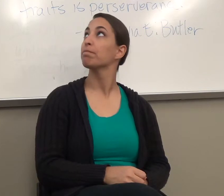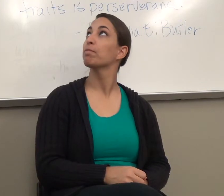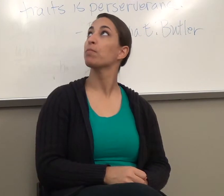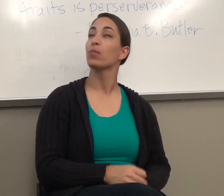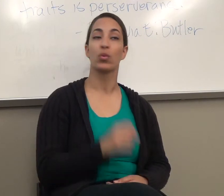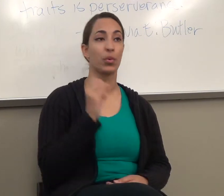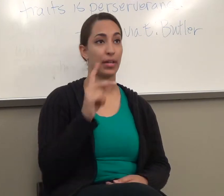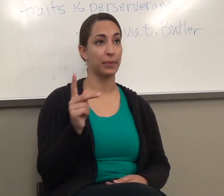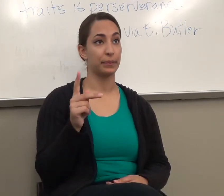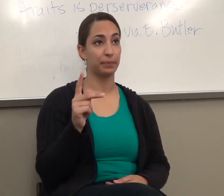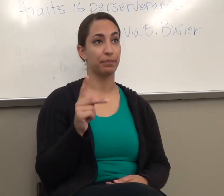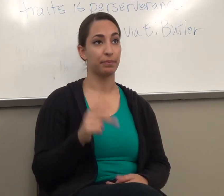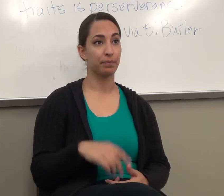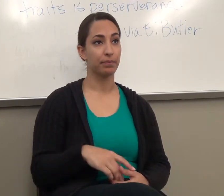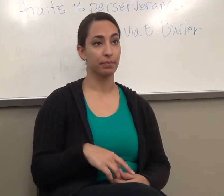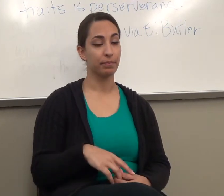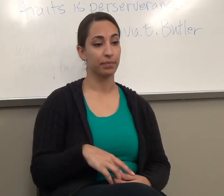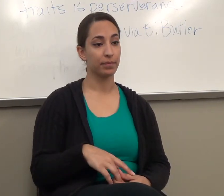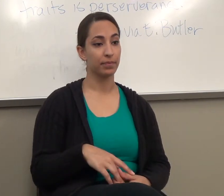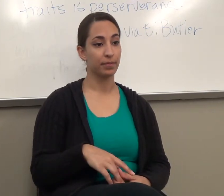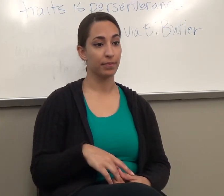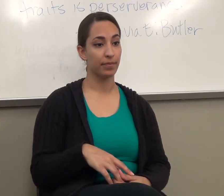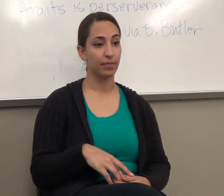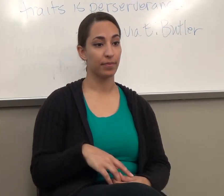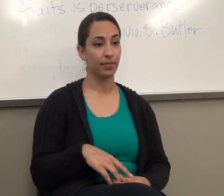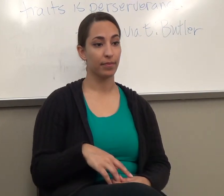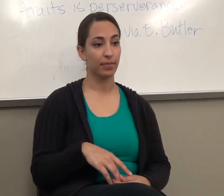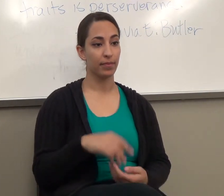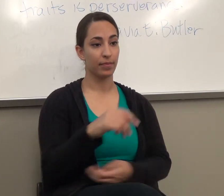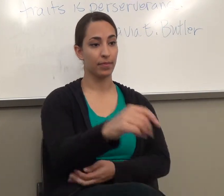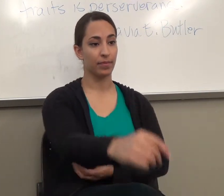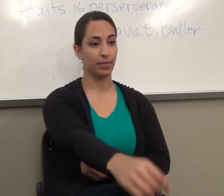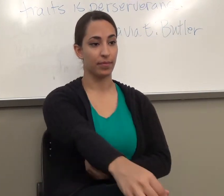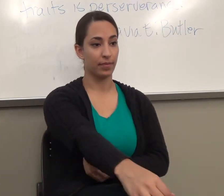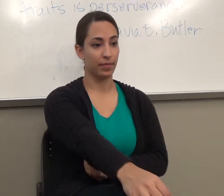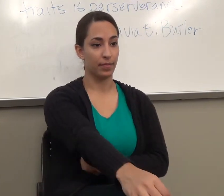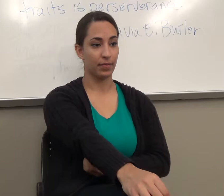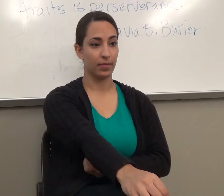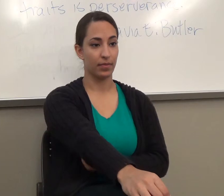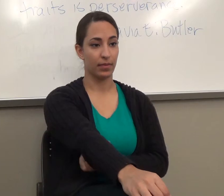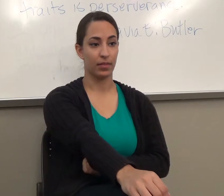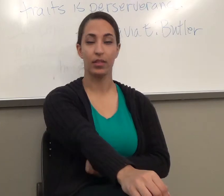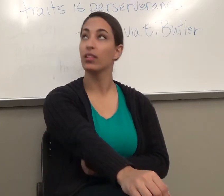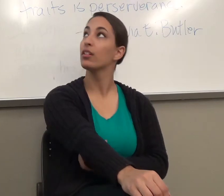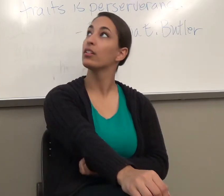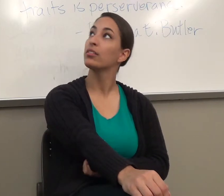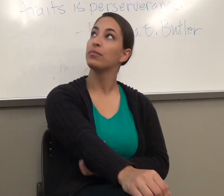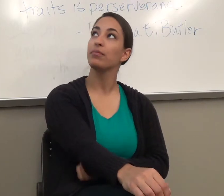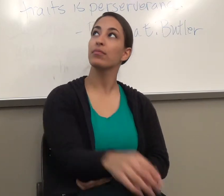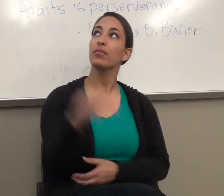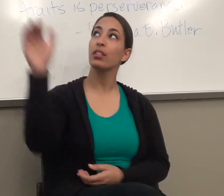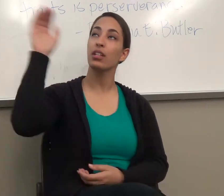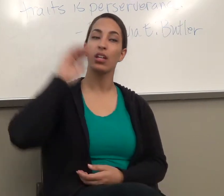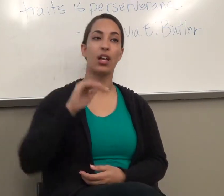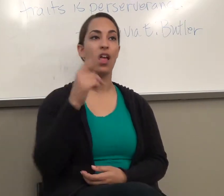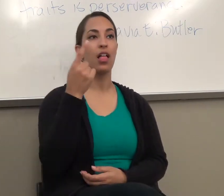Okay, according to the witnesses at the scene, the speed of the two cars racing down the highway were